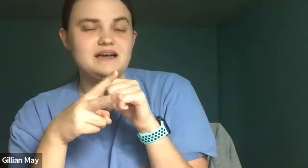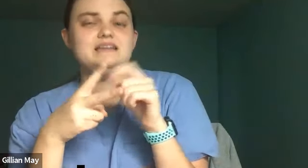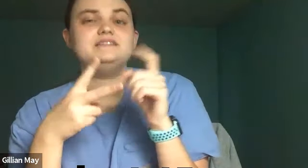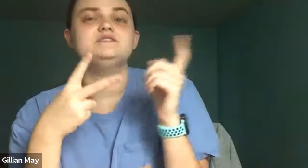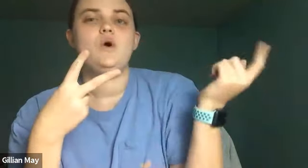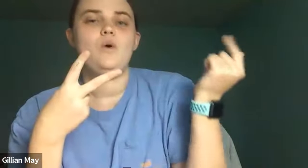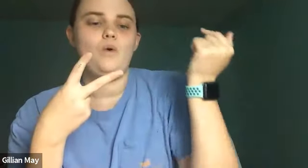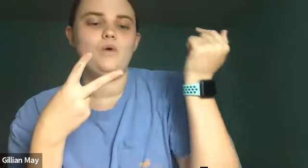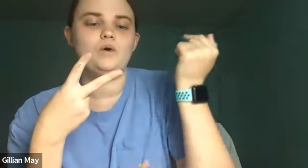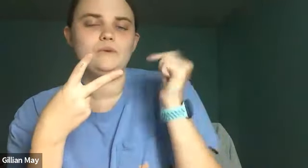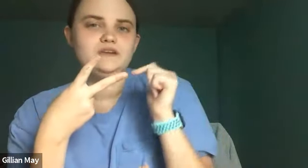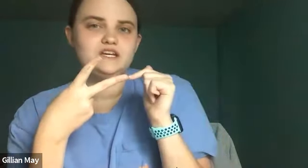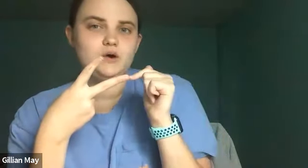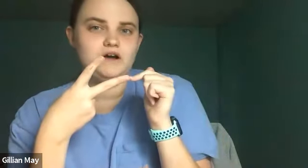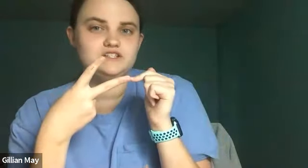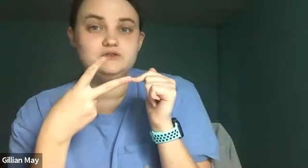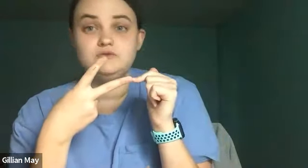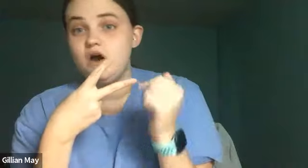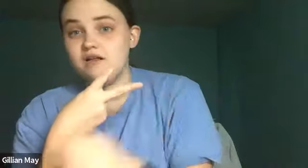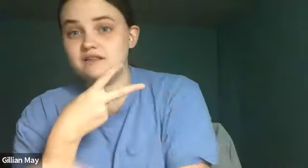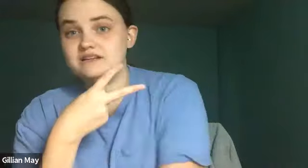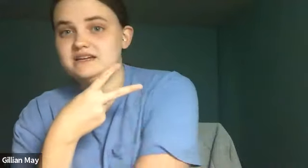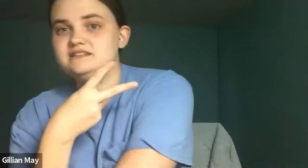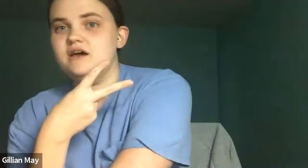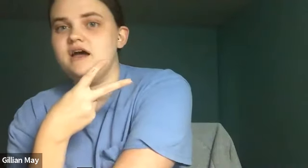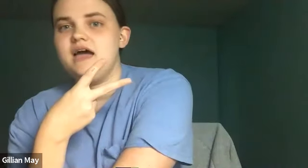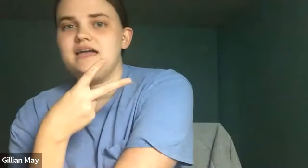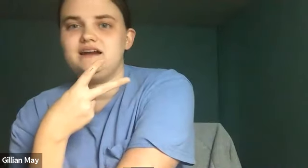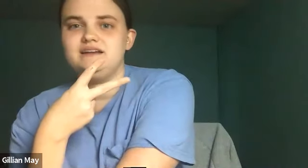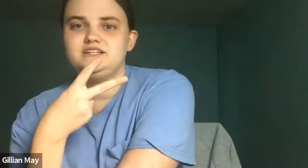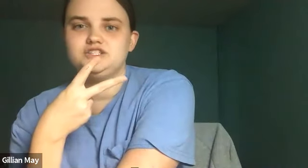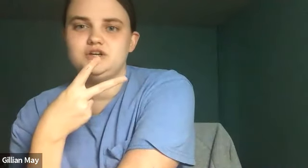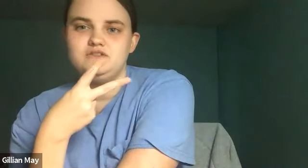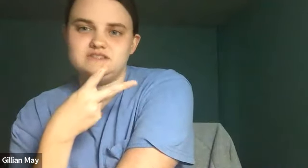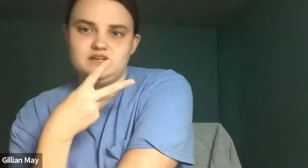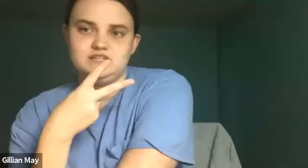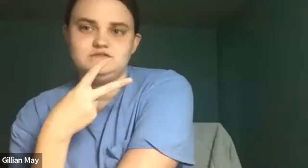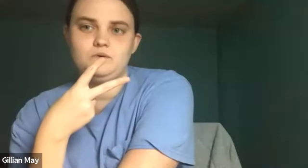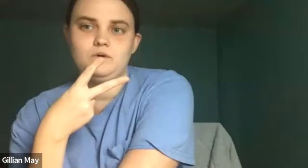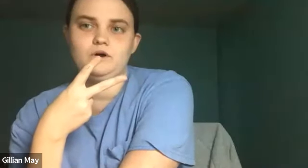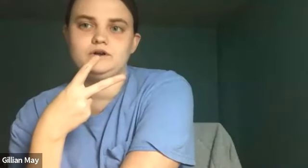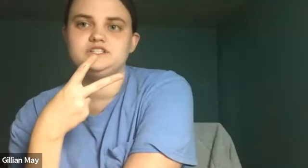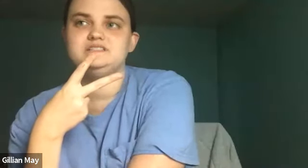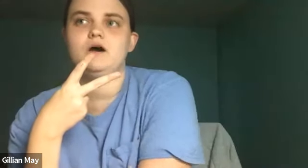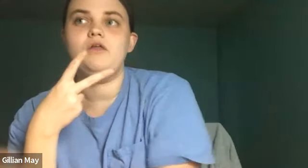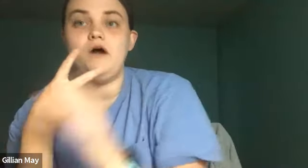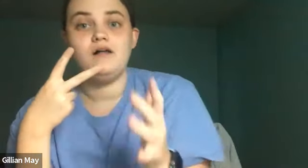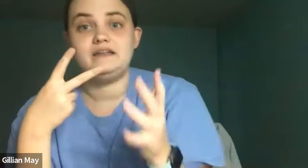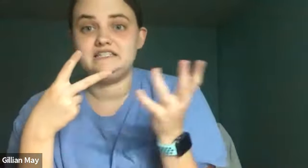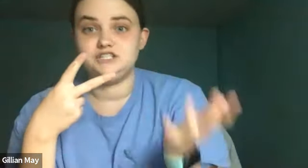signs, or we can go on to the holidays and I can show you the signs for just all the holidays in